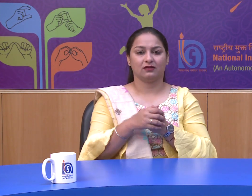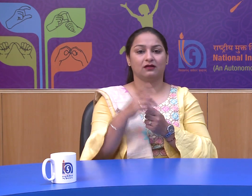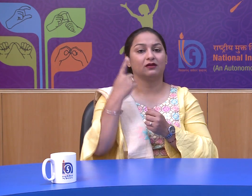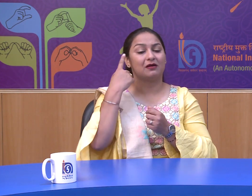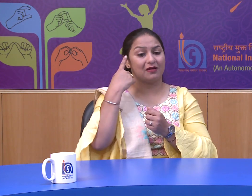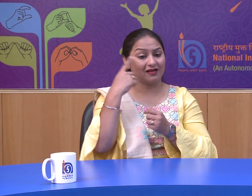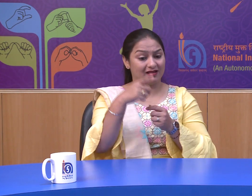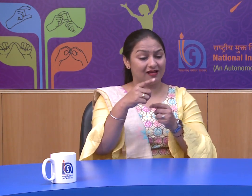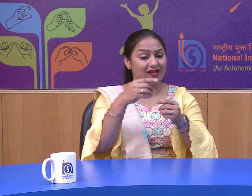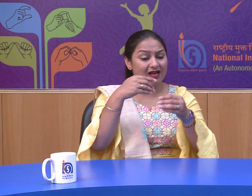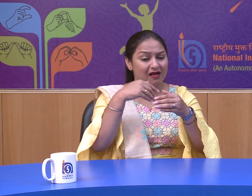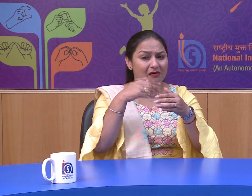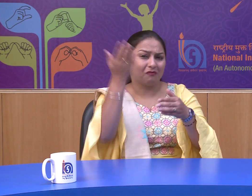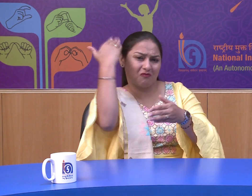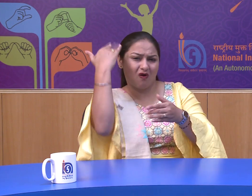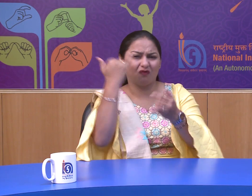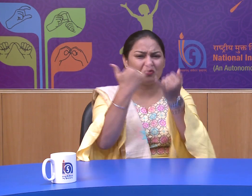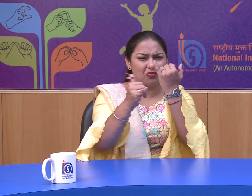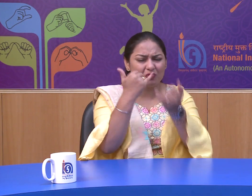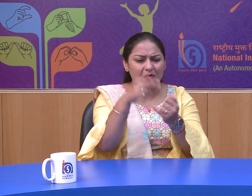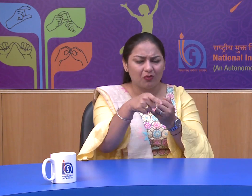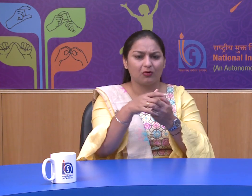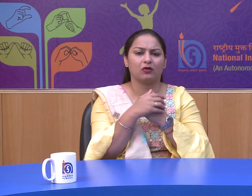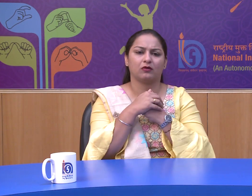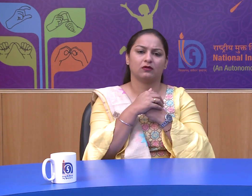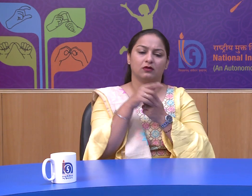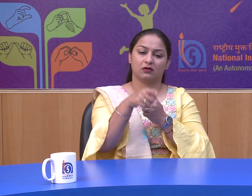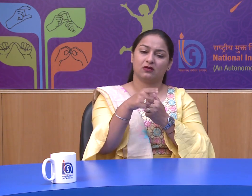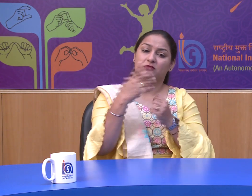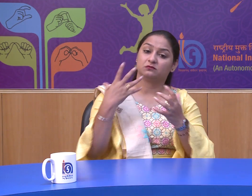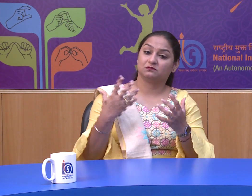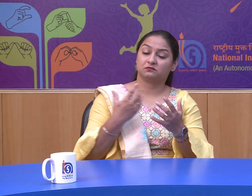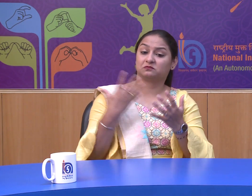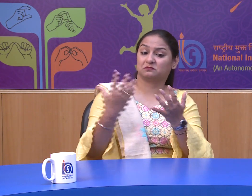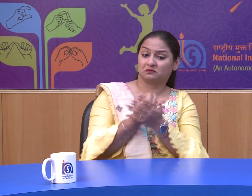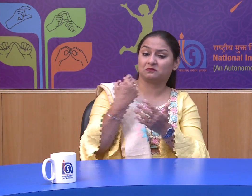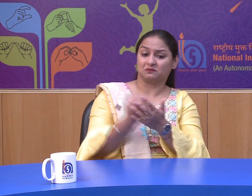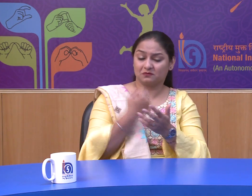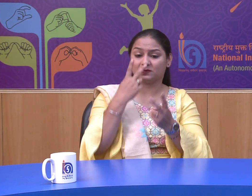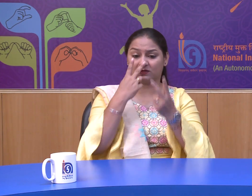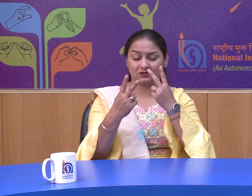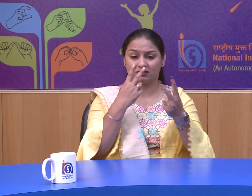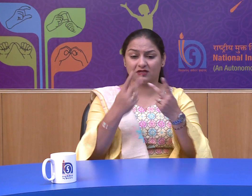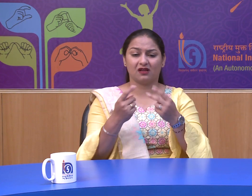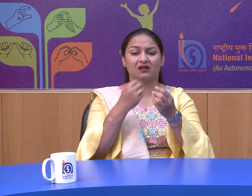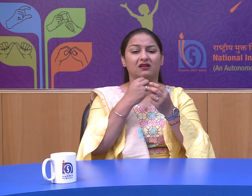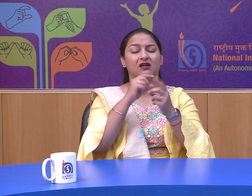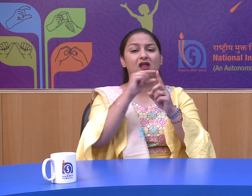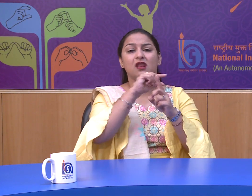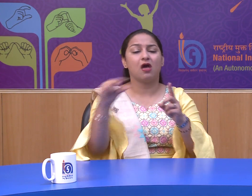Achaemenid dynasty and his successor Darius